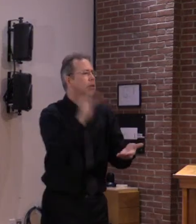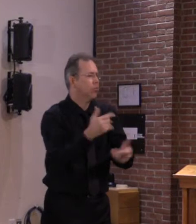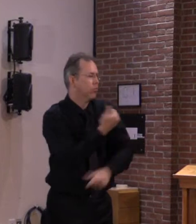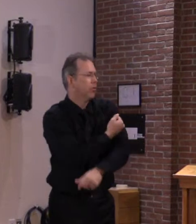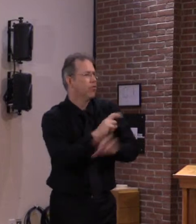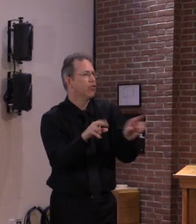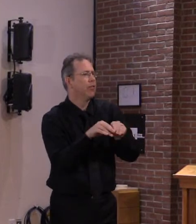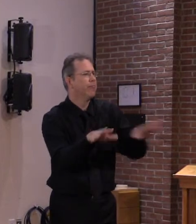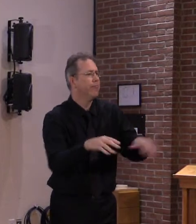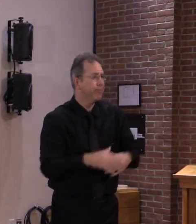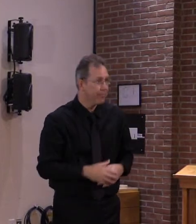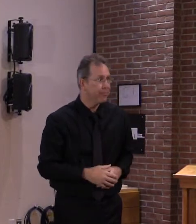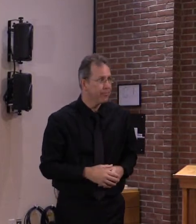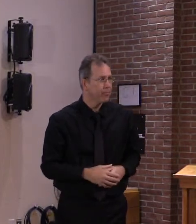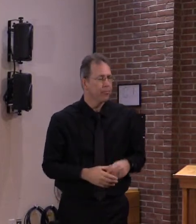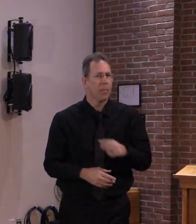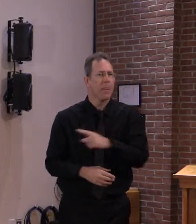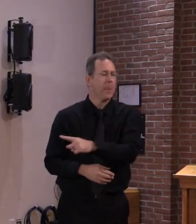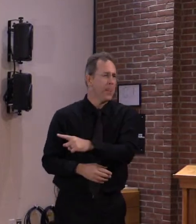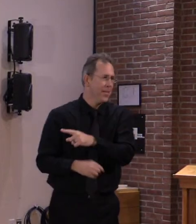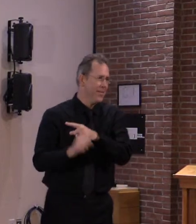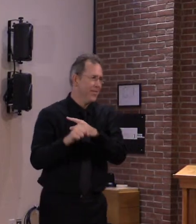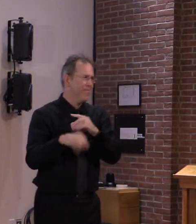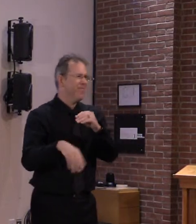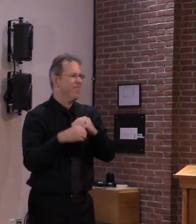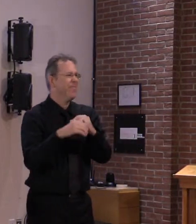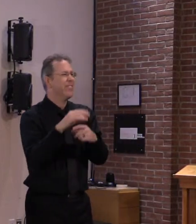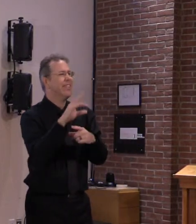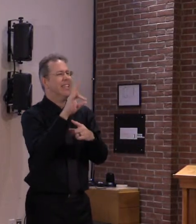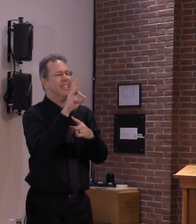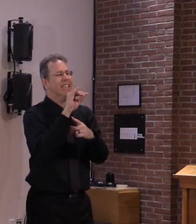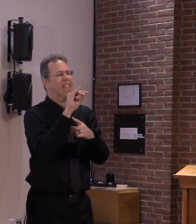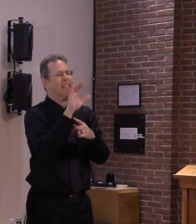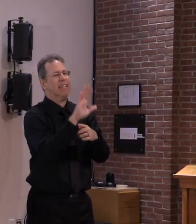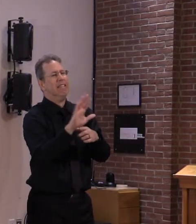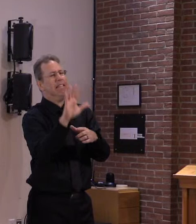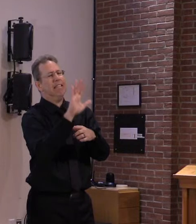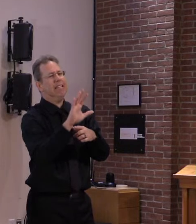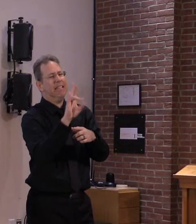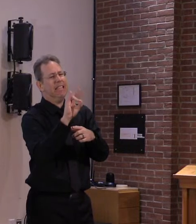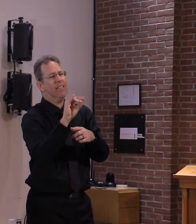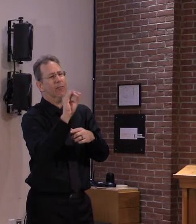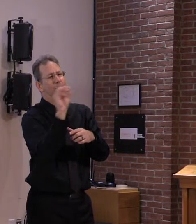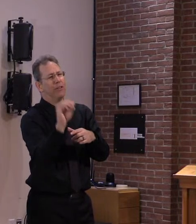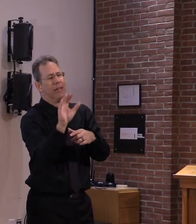What aspects of the economy and the health establishment,